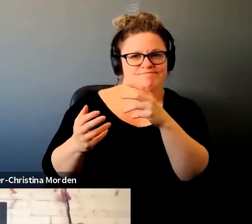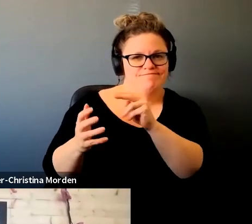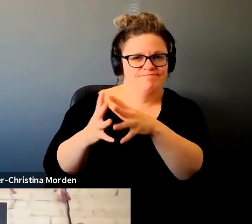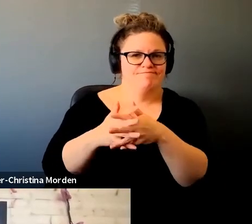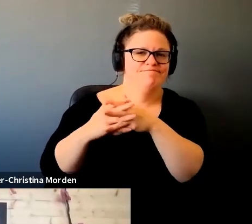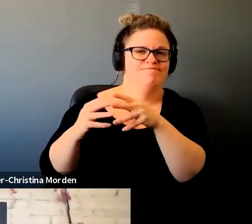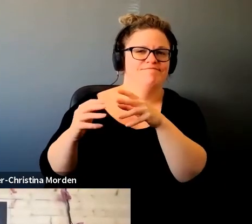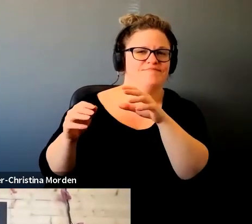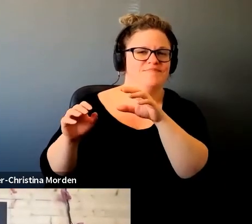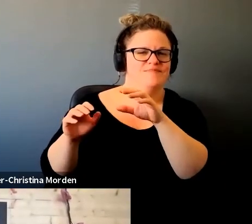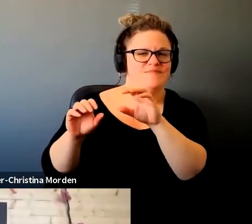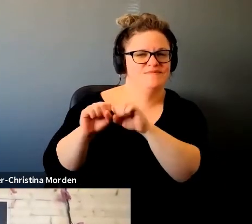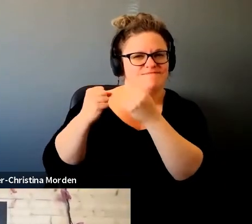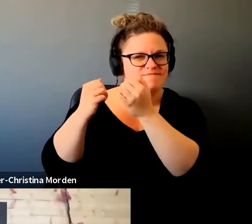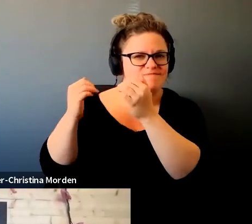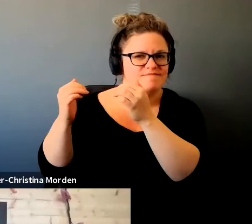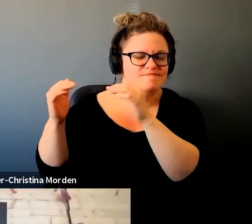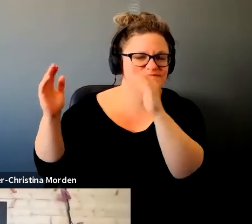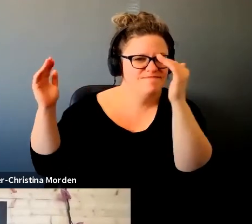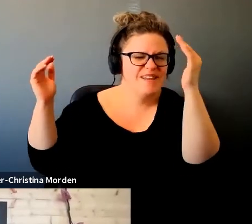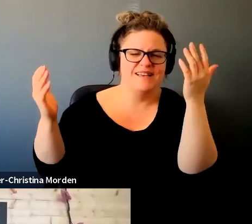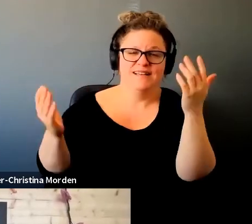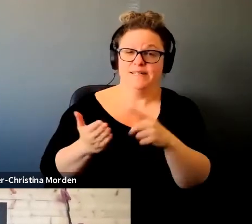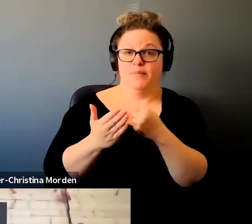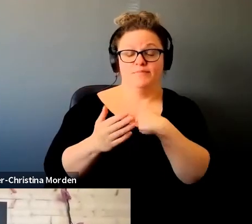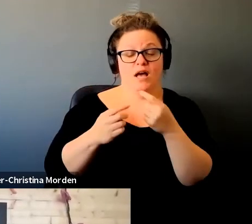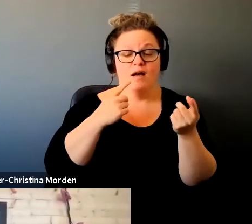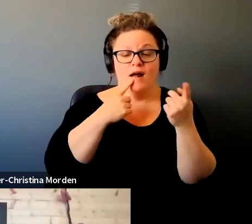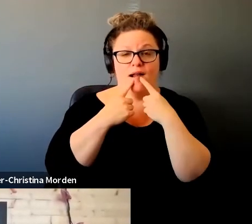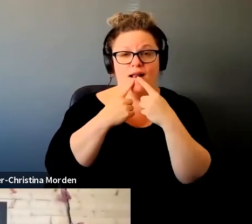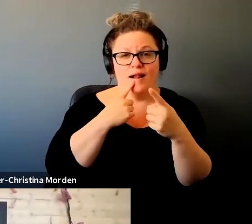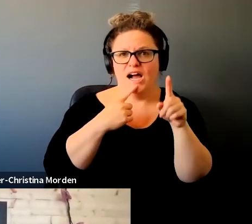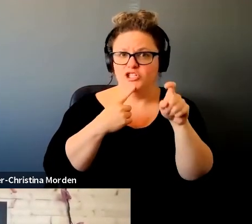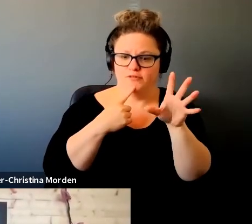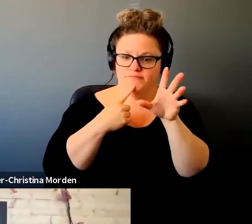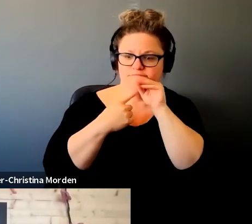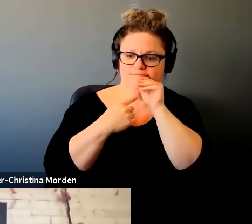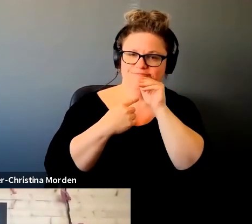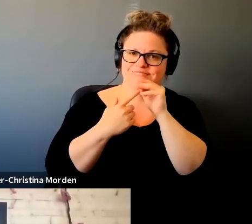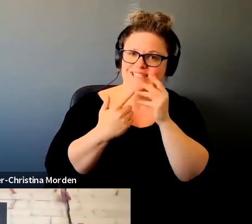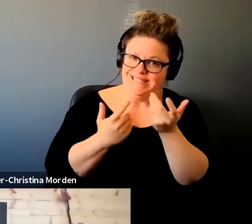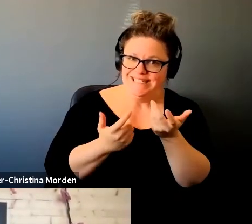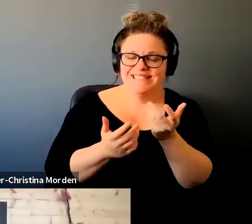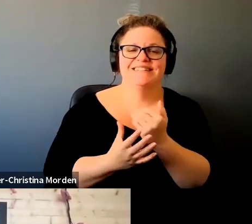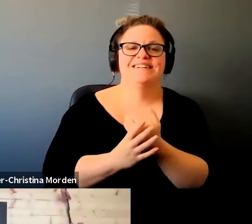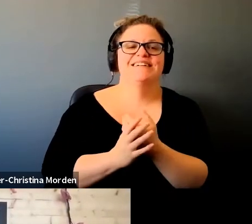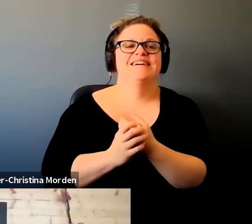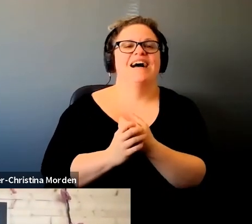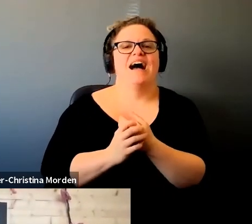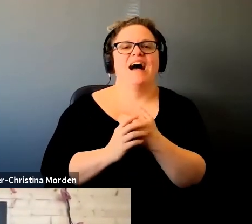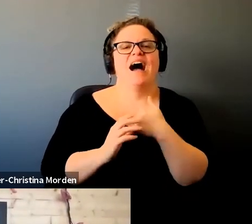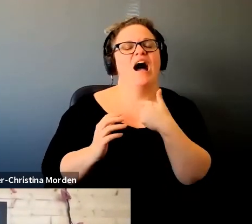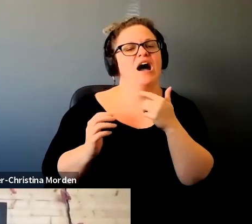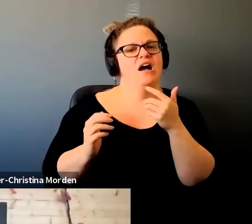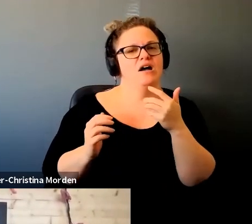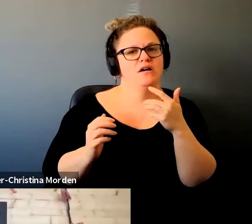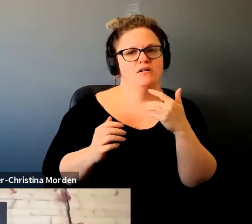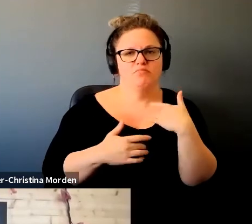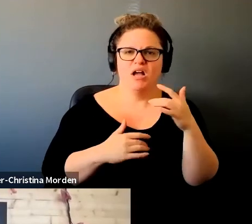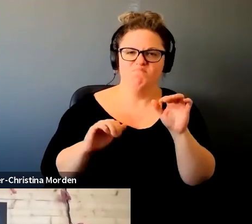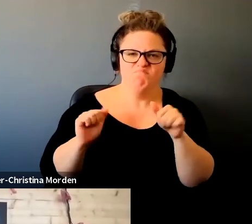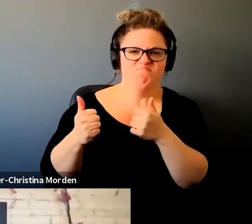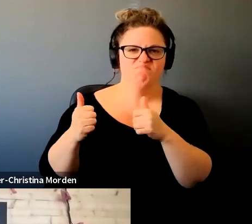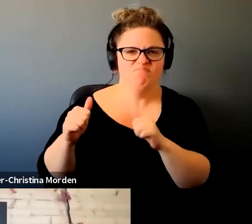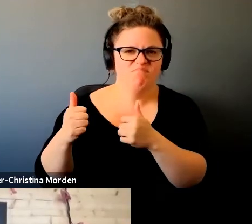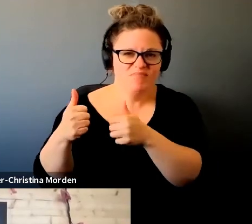keep my mouth shut to my own detriment sometimes. And I do have I'm compelled to challenge and be provocative, but at the